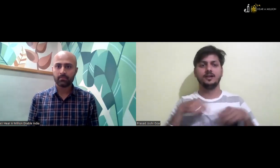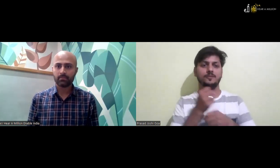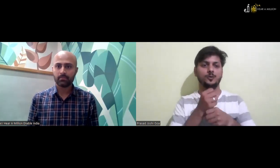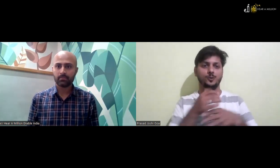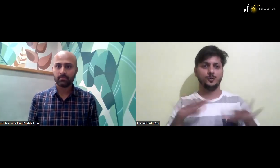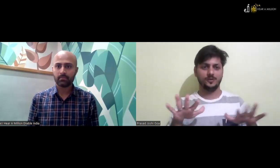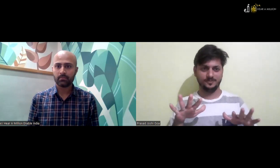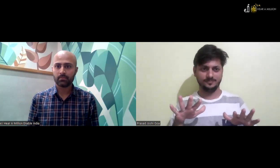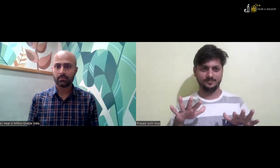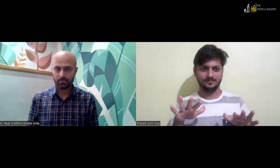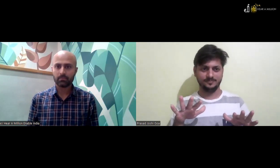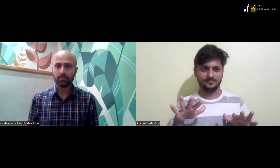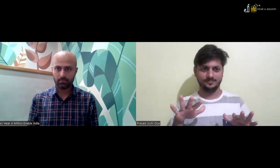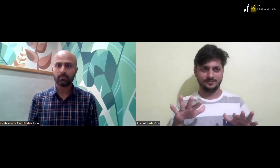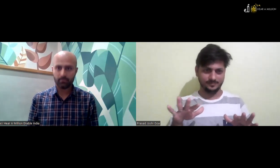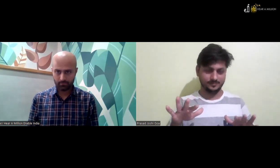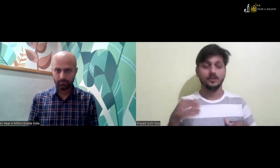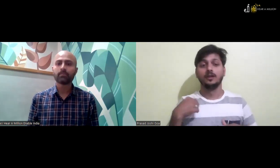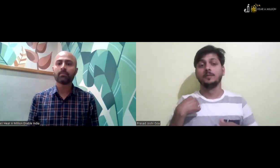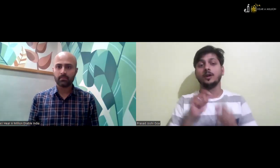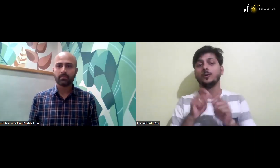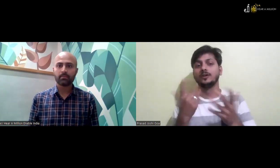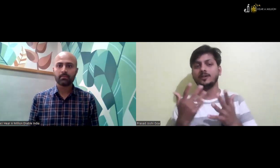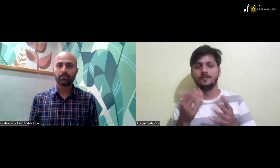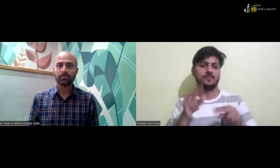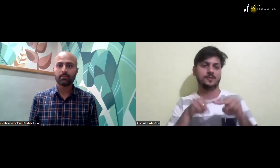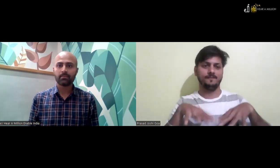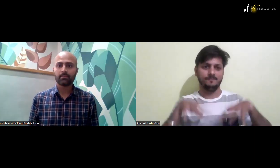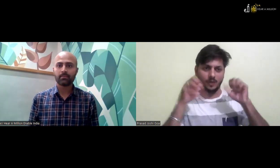name. I'm from Goa.